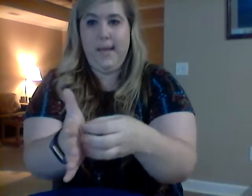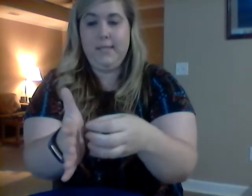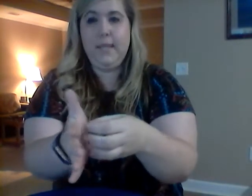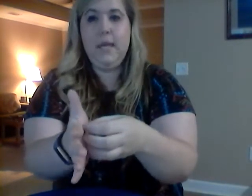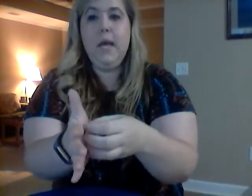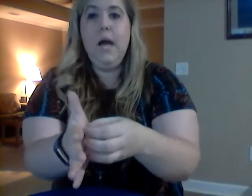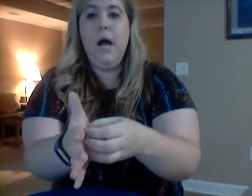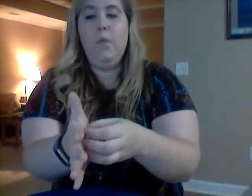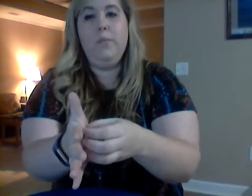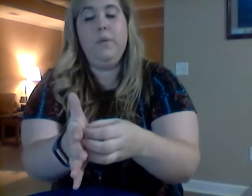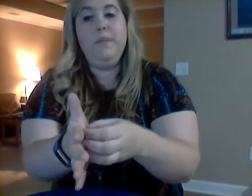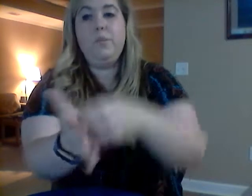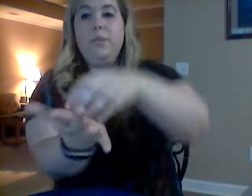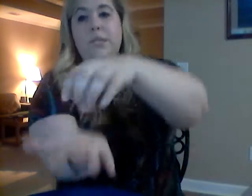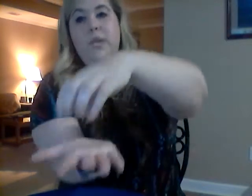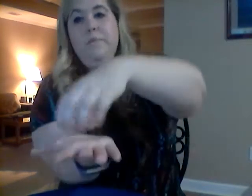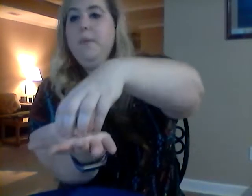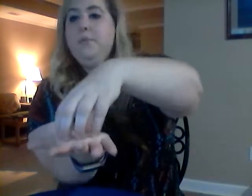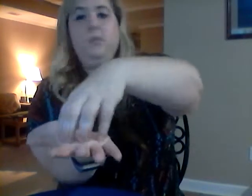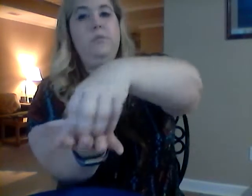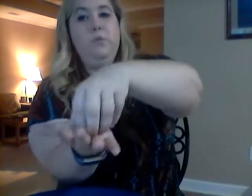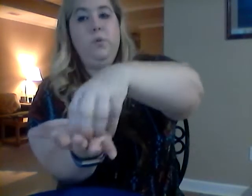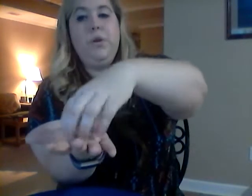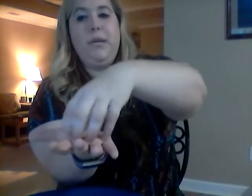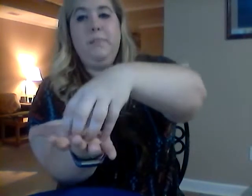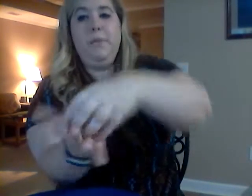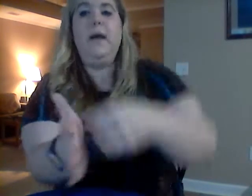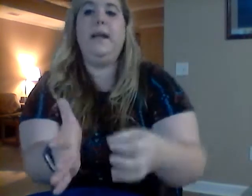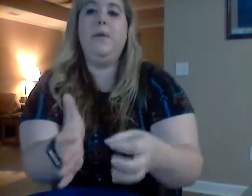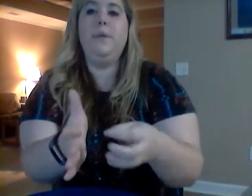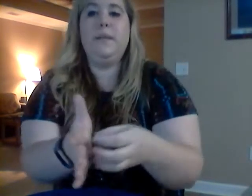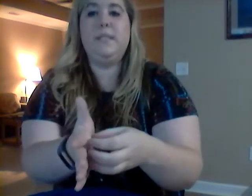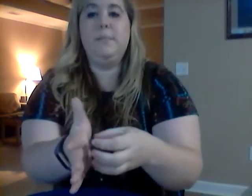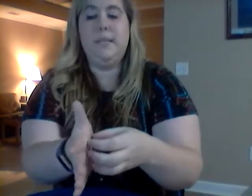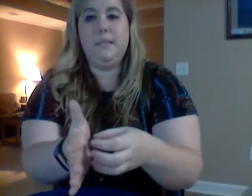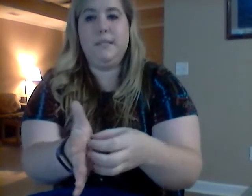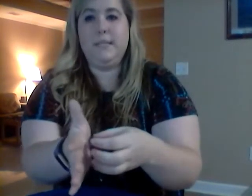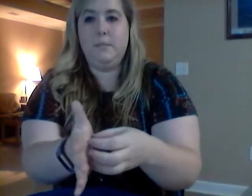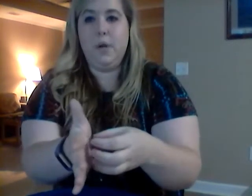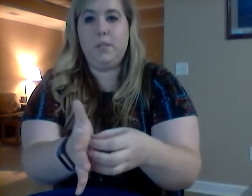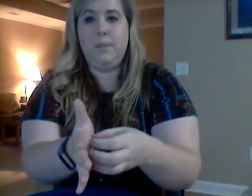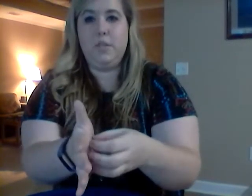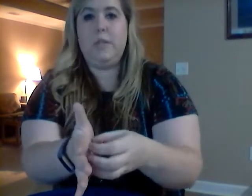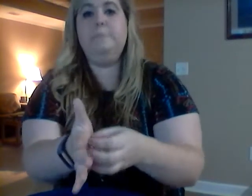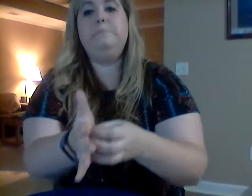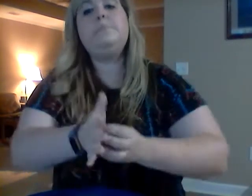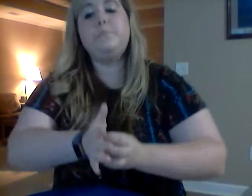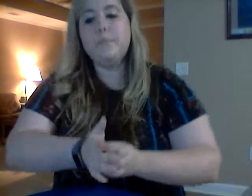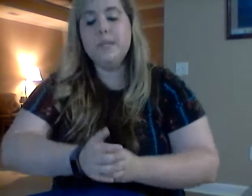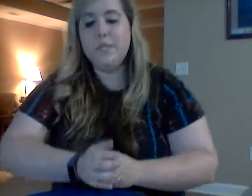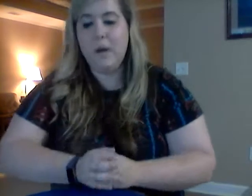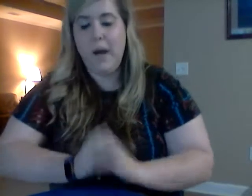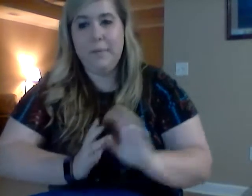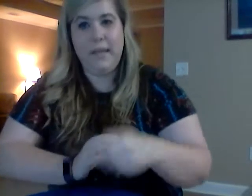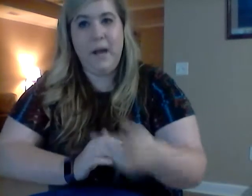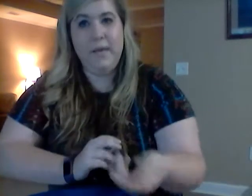hand. We will eventually shape up to the full cookie, but right now we're accepting this as an approximation. So I would allow him